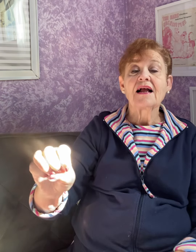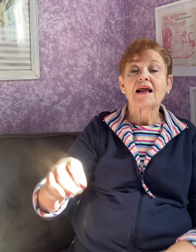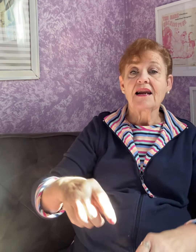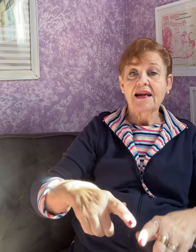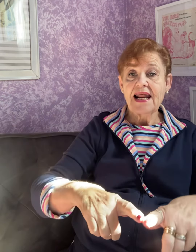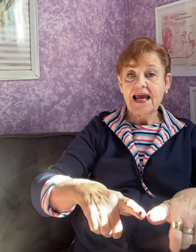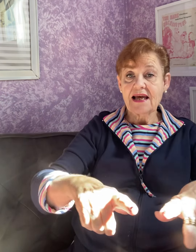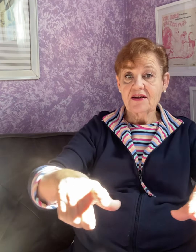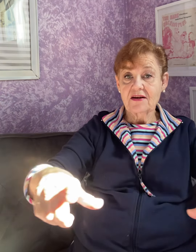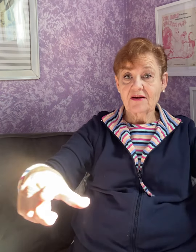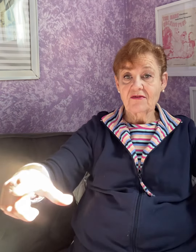Land.